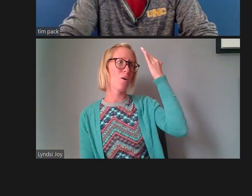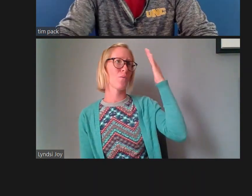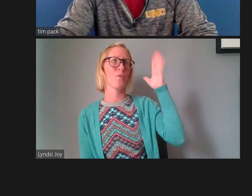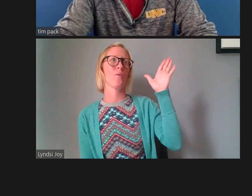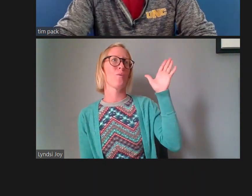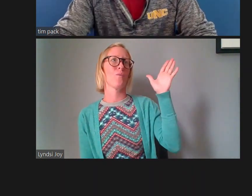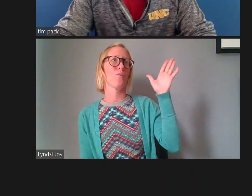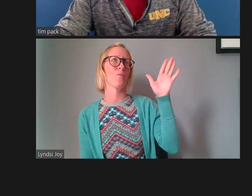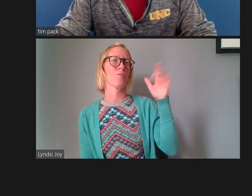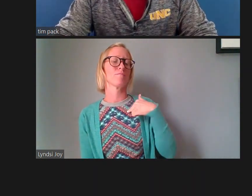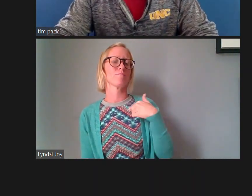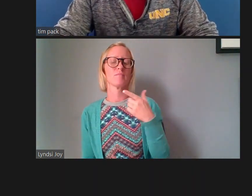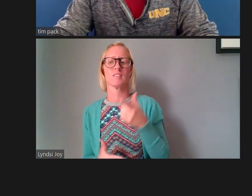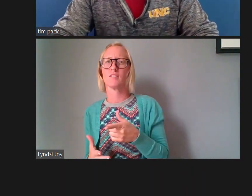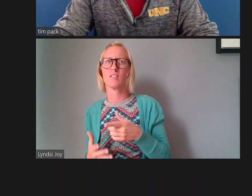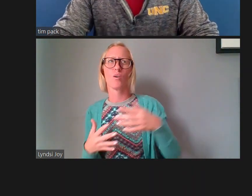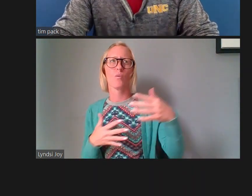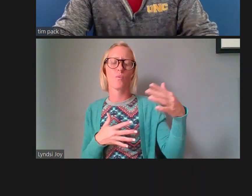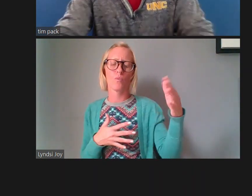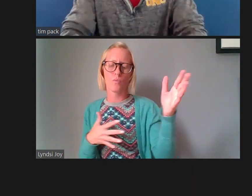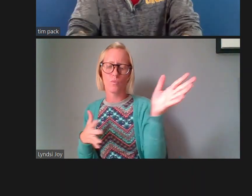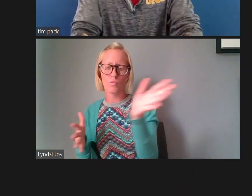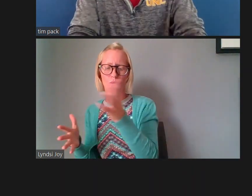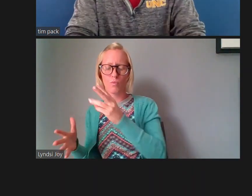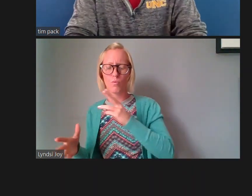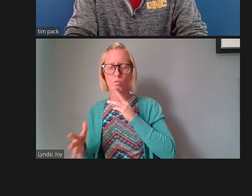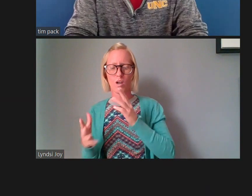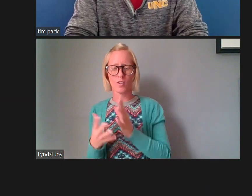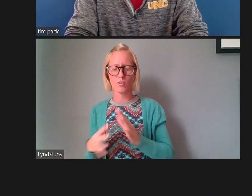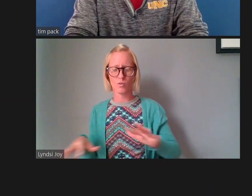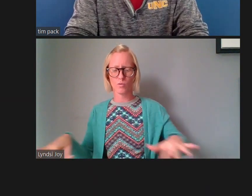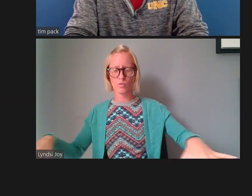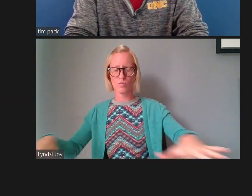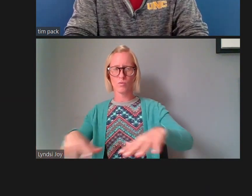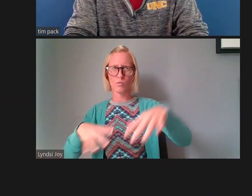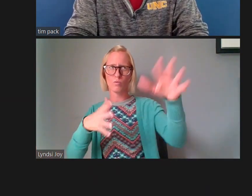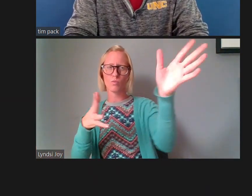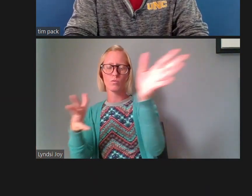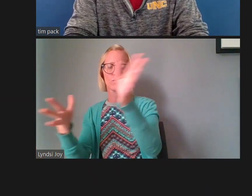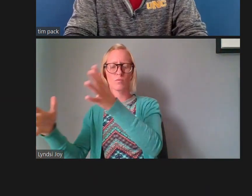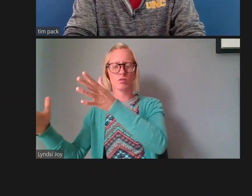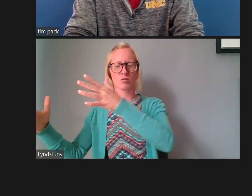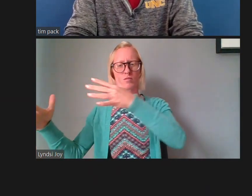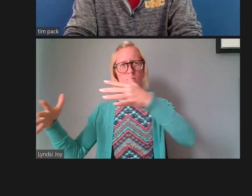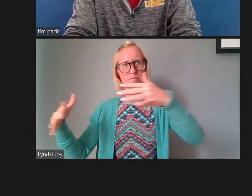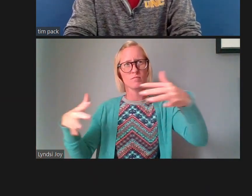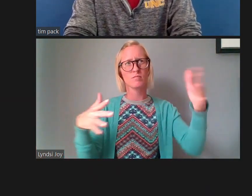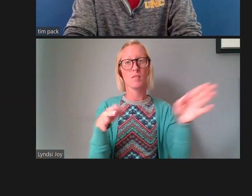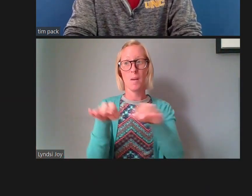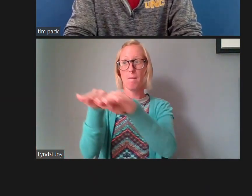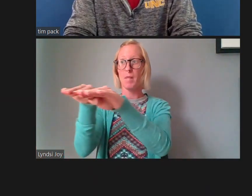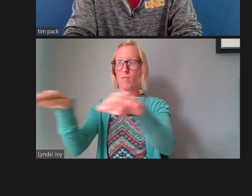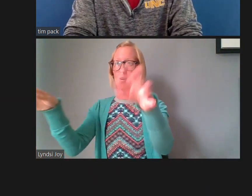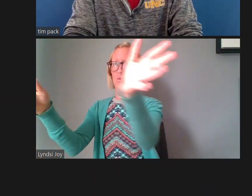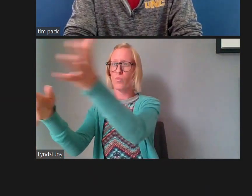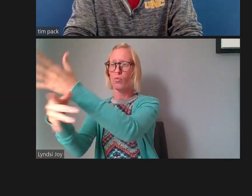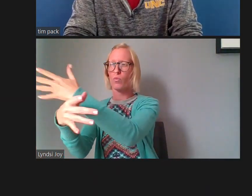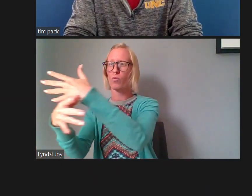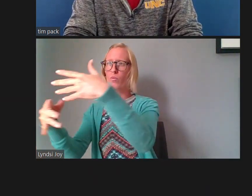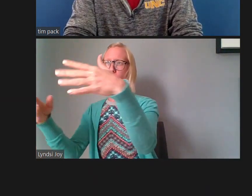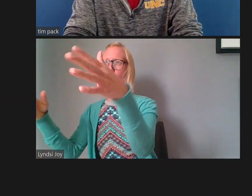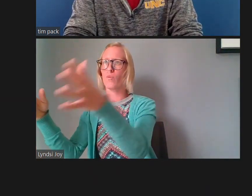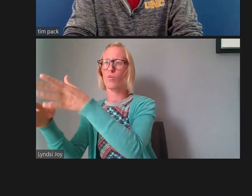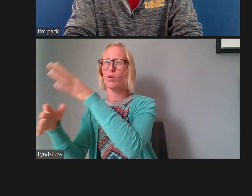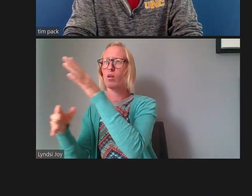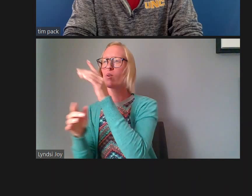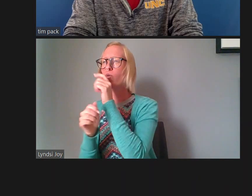Here and there, little breezes crept over the polished waters beneath the haze of heat. When these breezes reached the platform, the palm fronds would whisper,